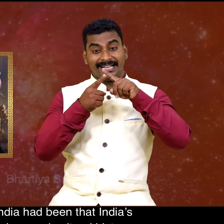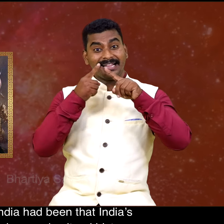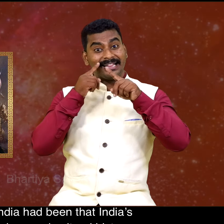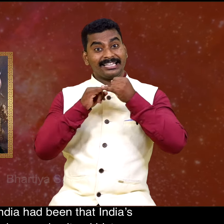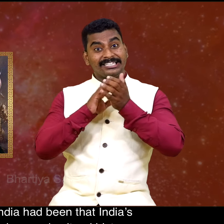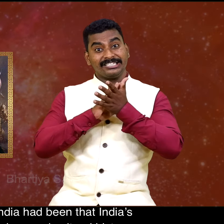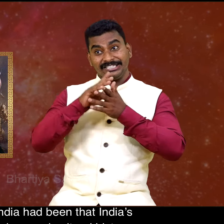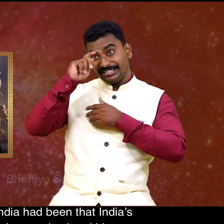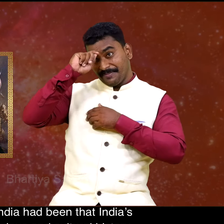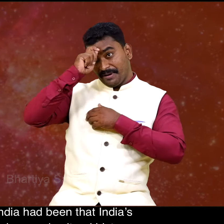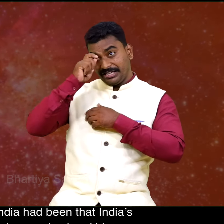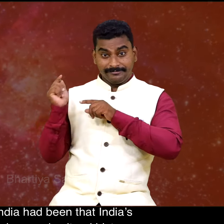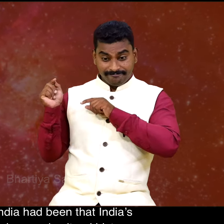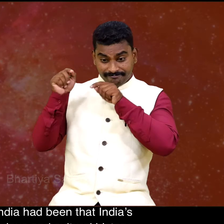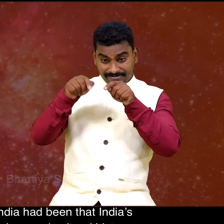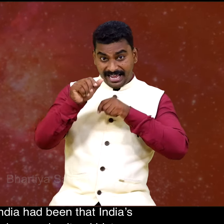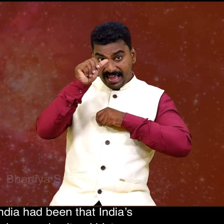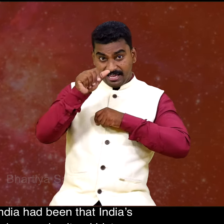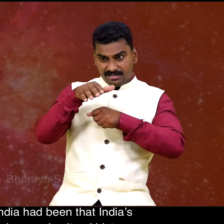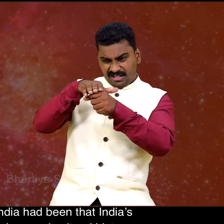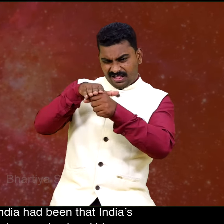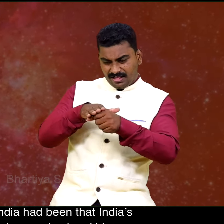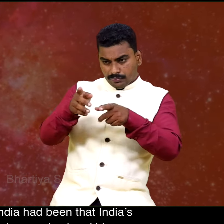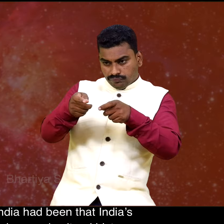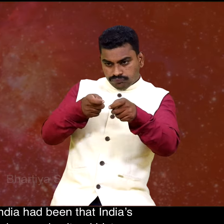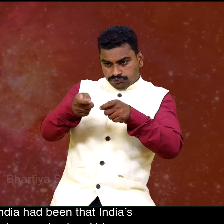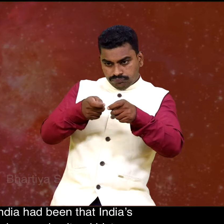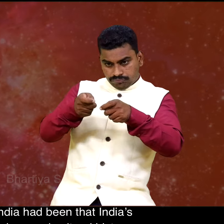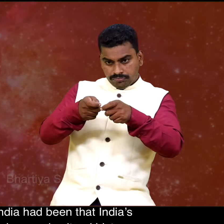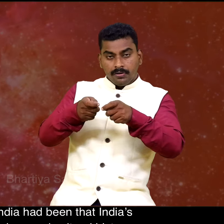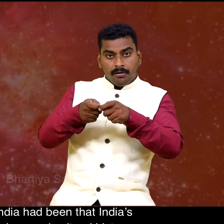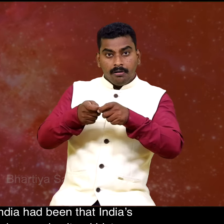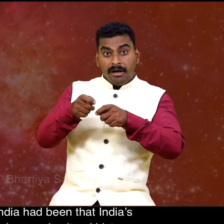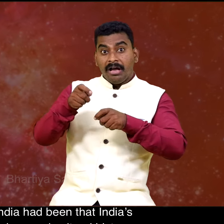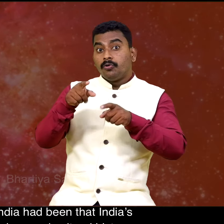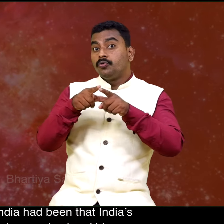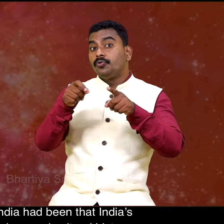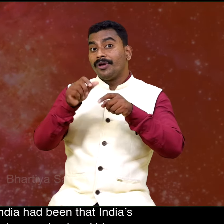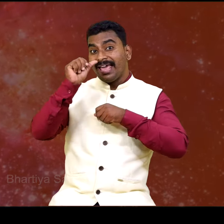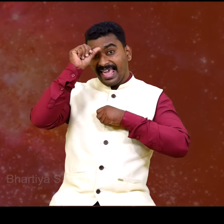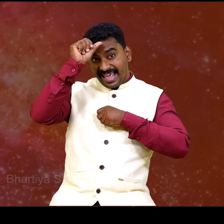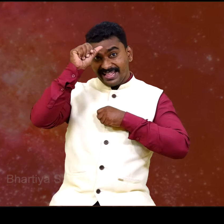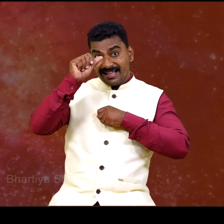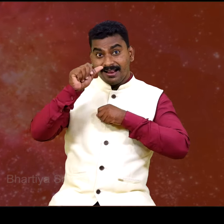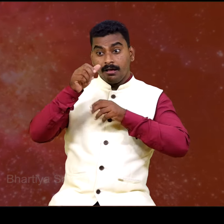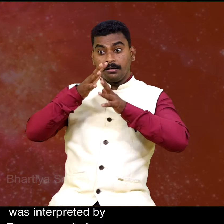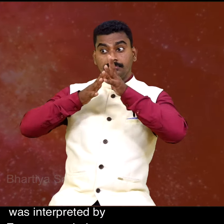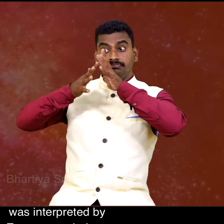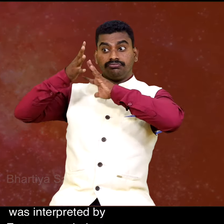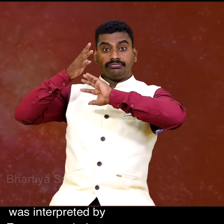has been that India's religious and cultural history was